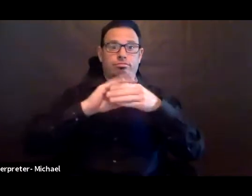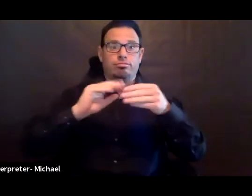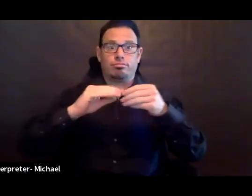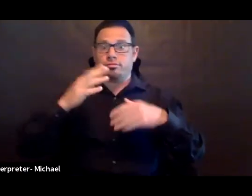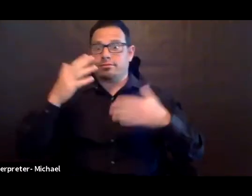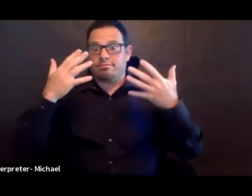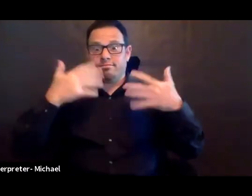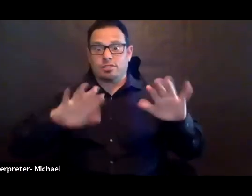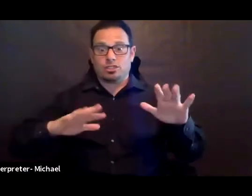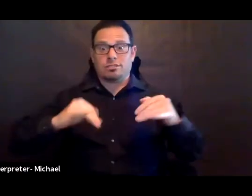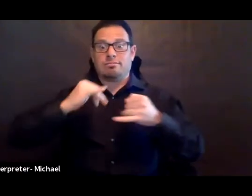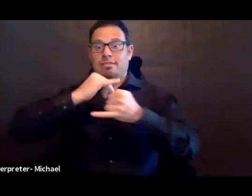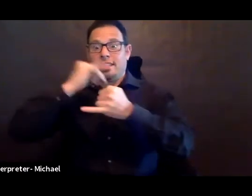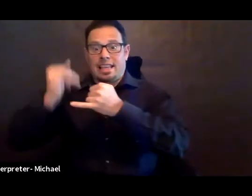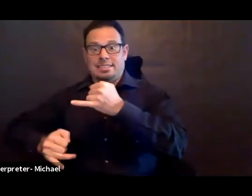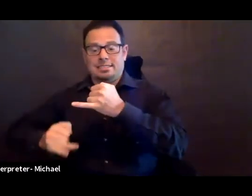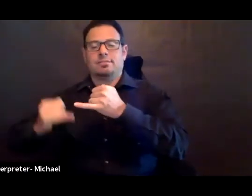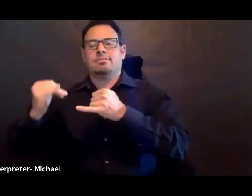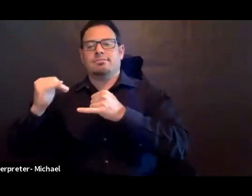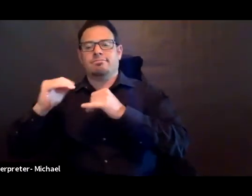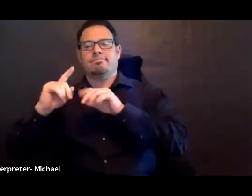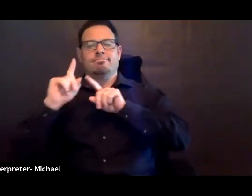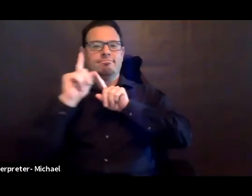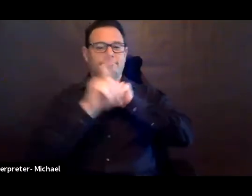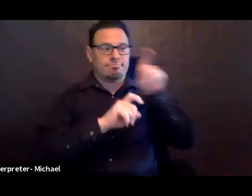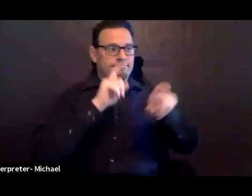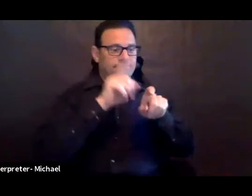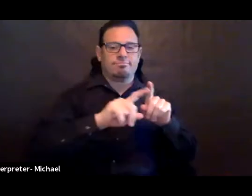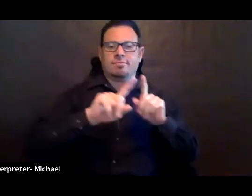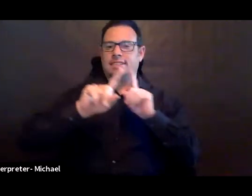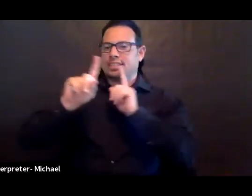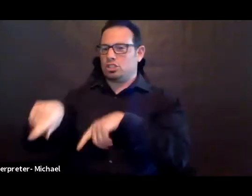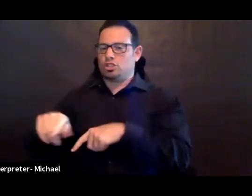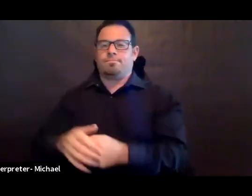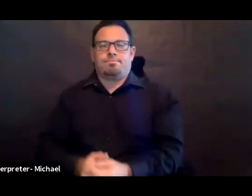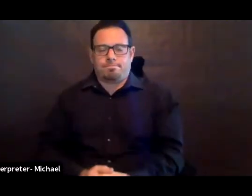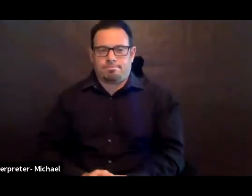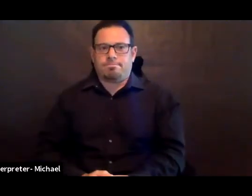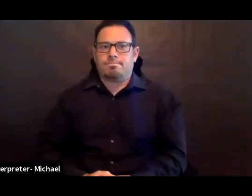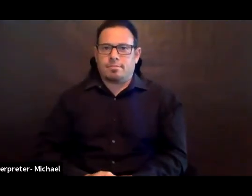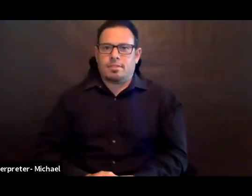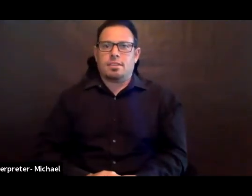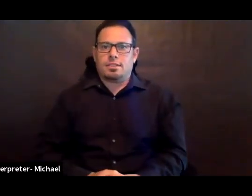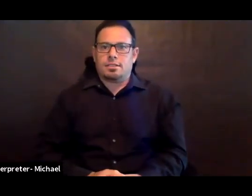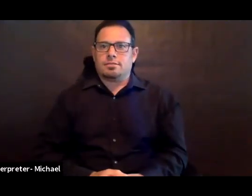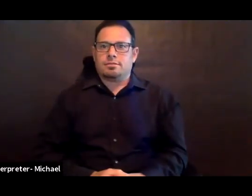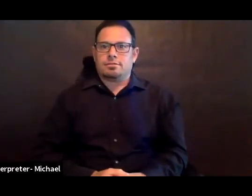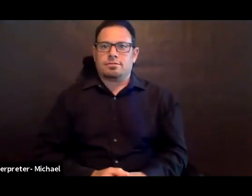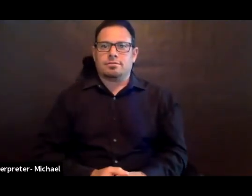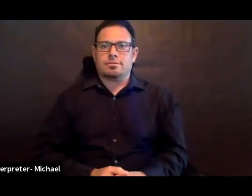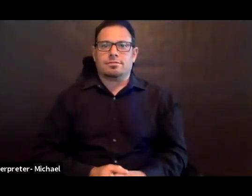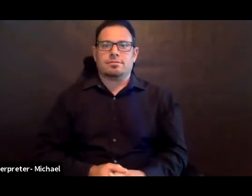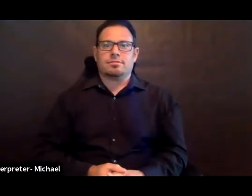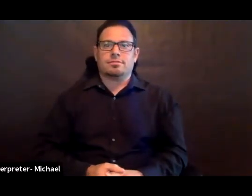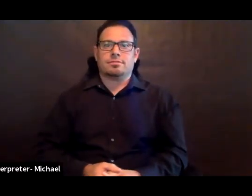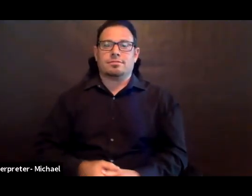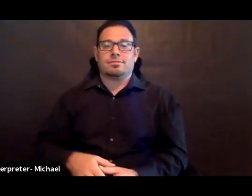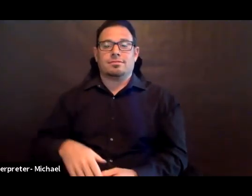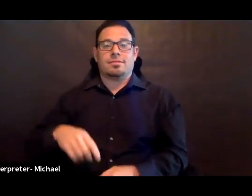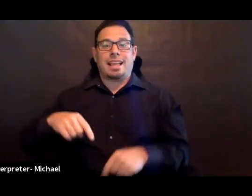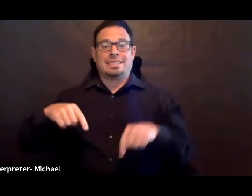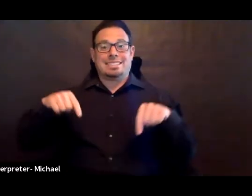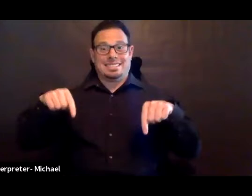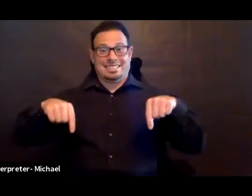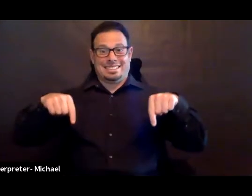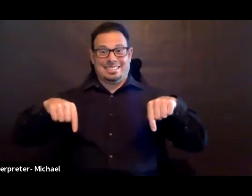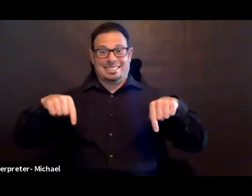your telephone. Please be advised that today's conference is being recorded. If you require any further assistance, please press